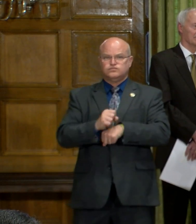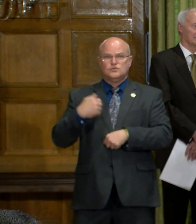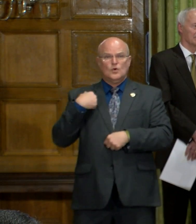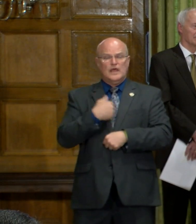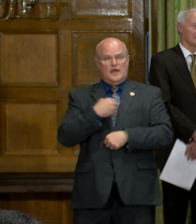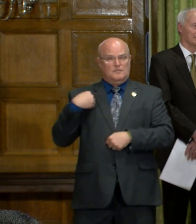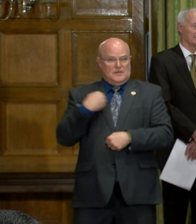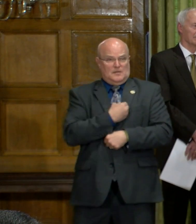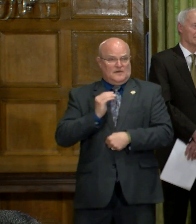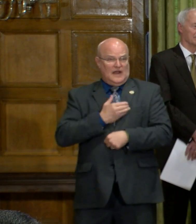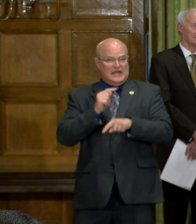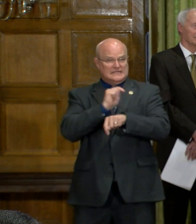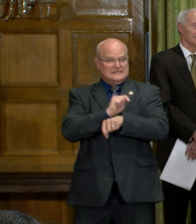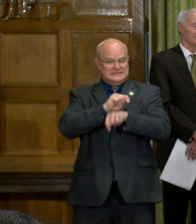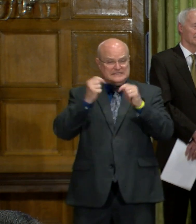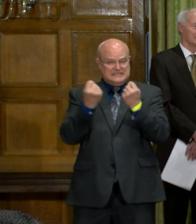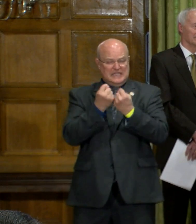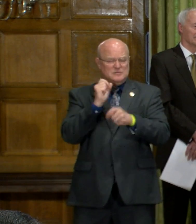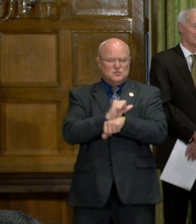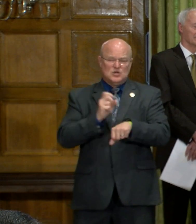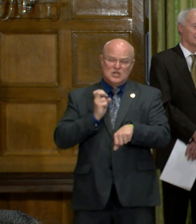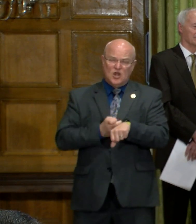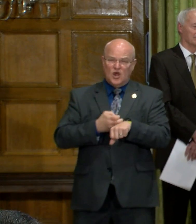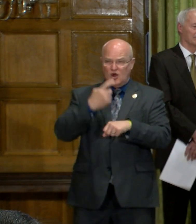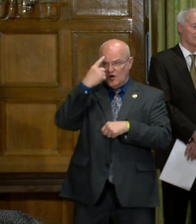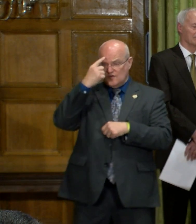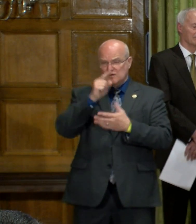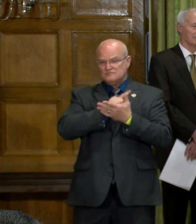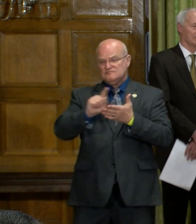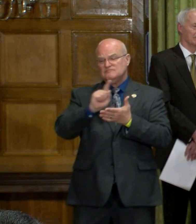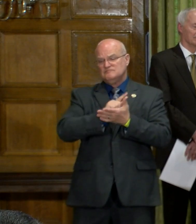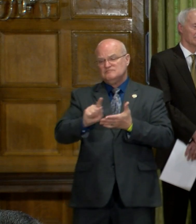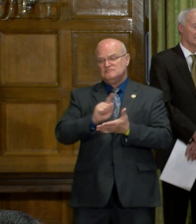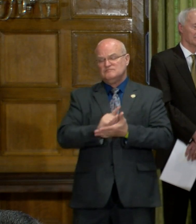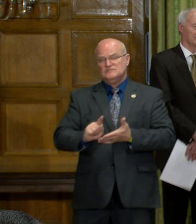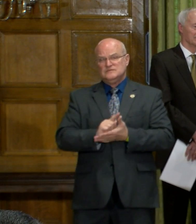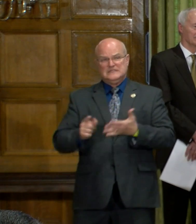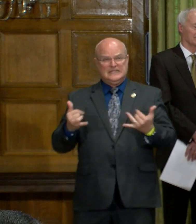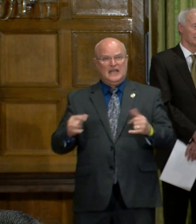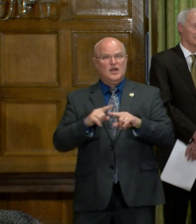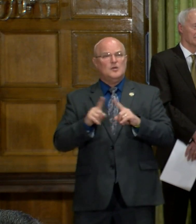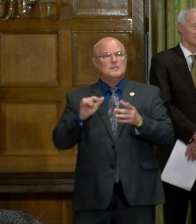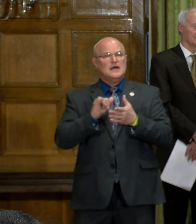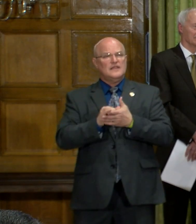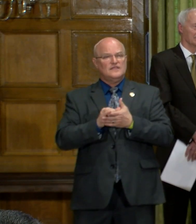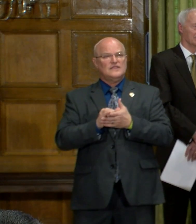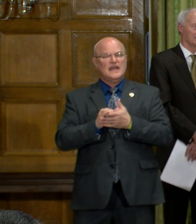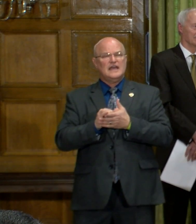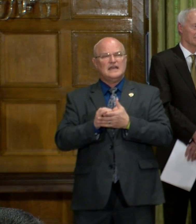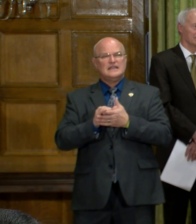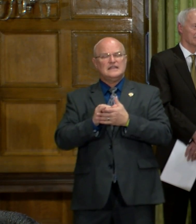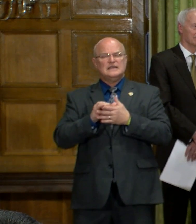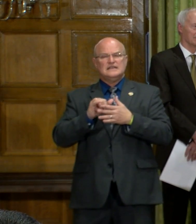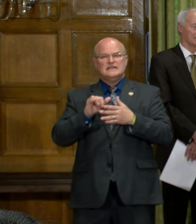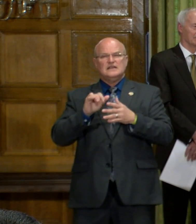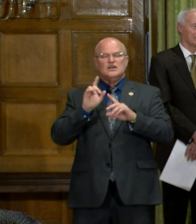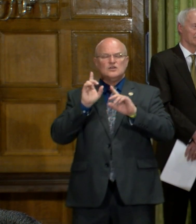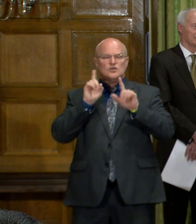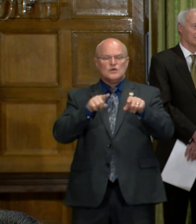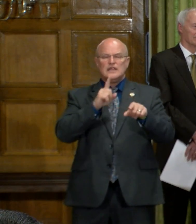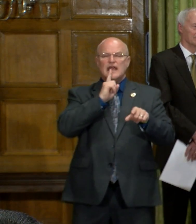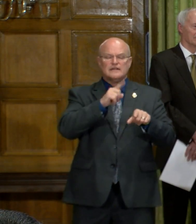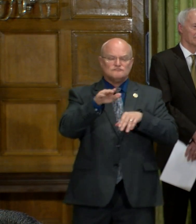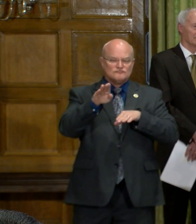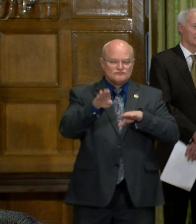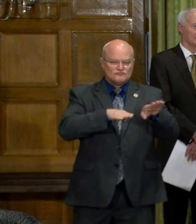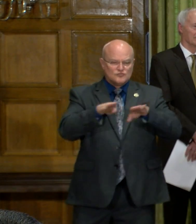members of our team who have been working extremely hard for many weeks now, but it's that shoe leather epidemiology, going down and